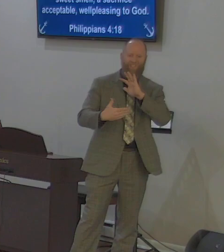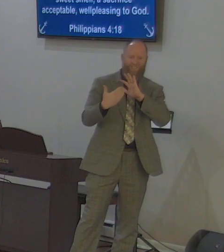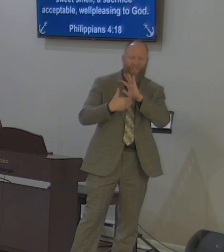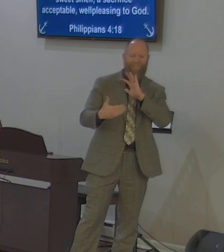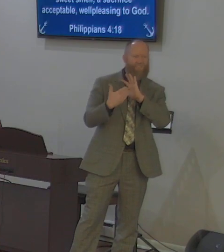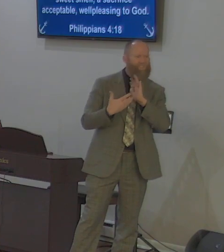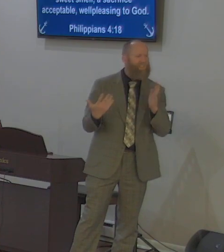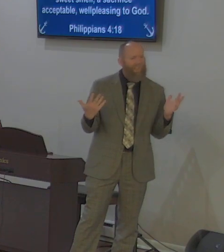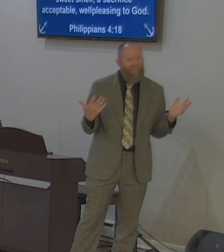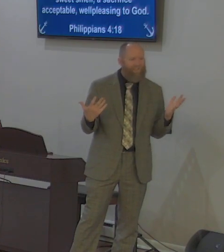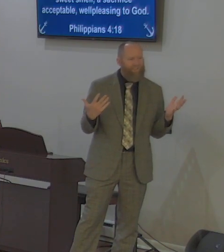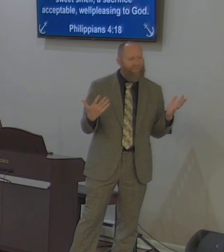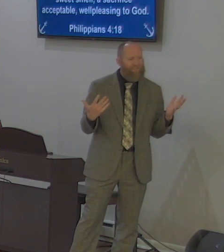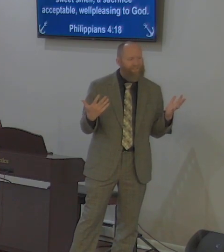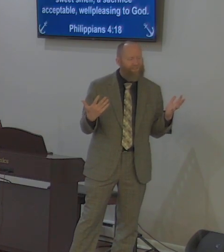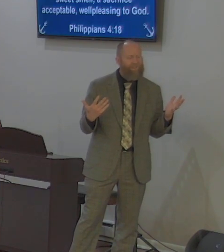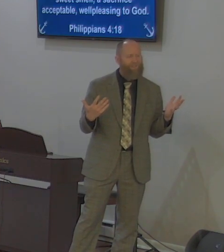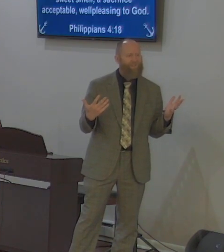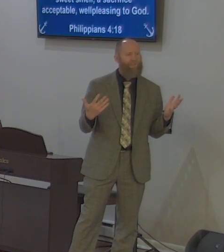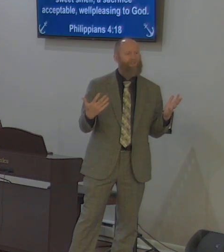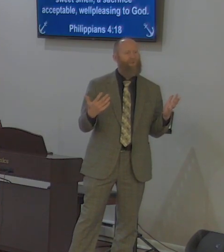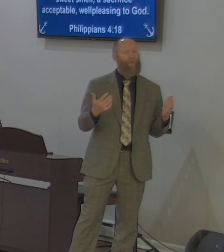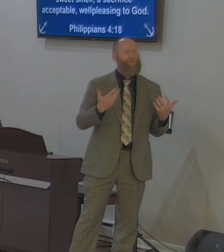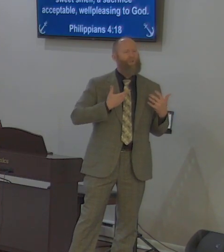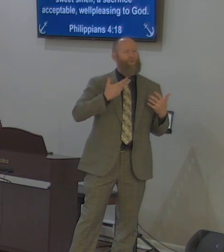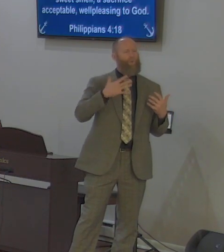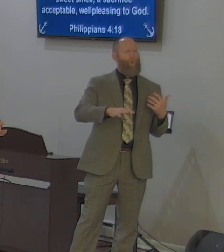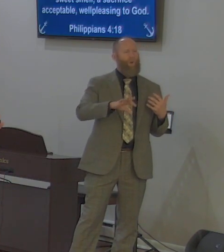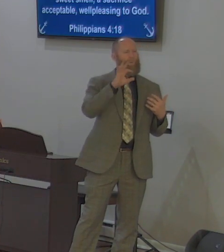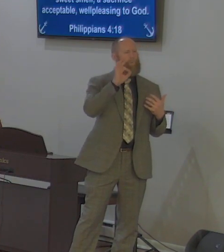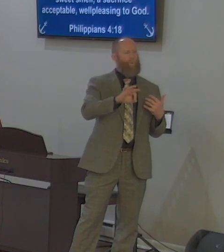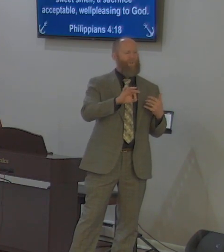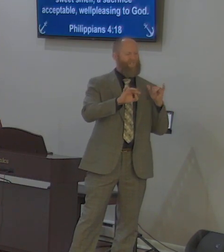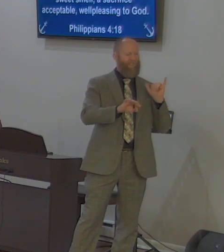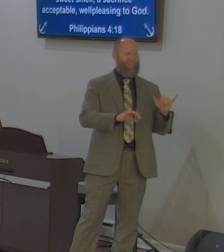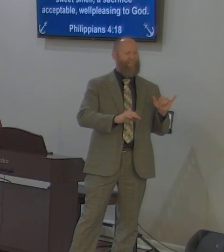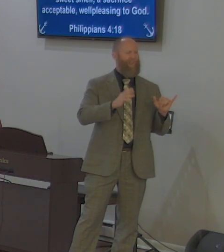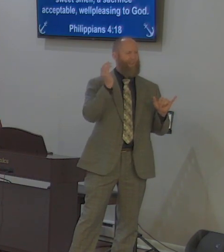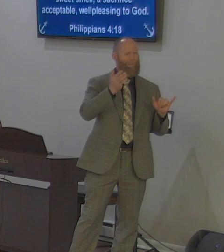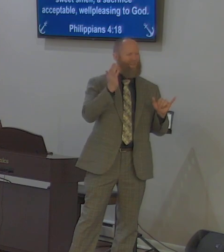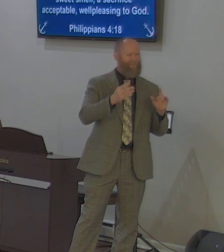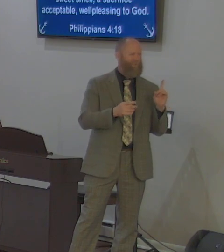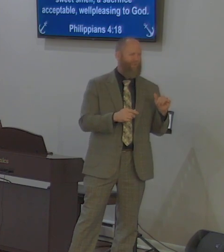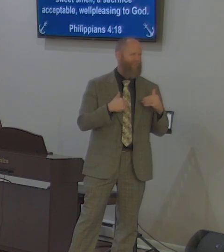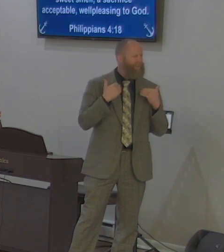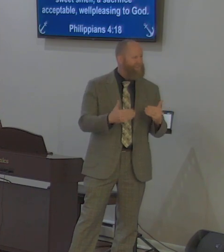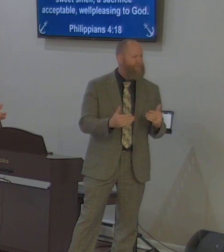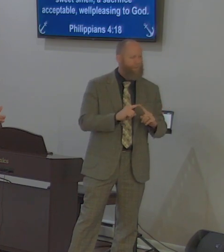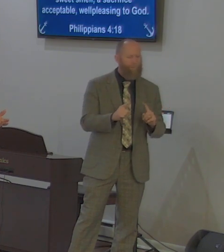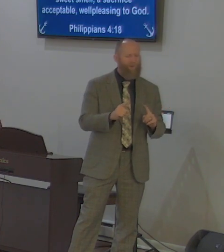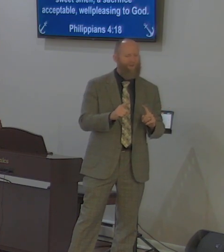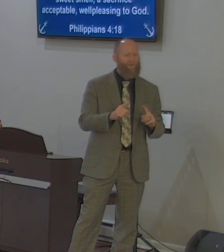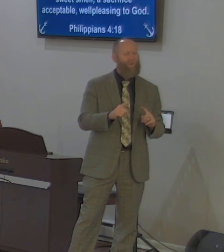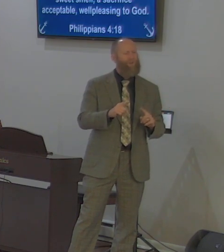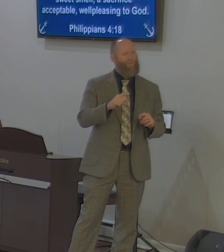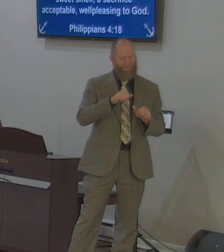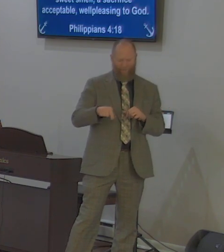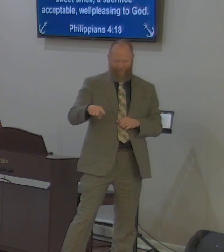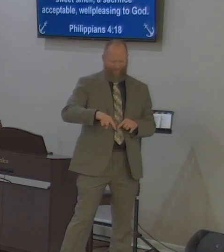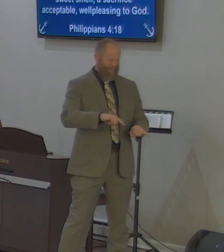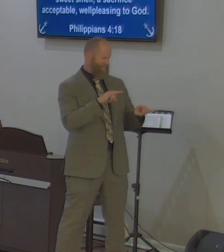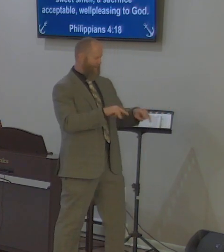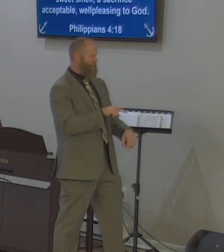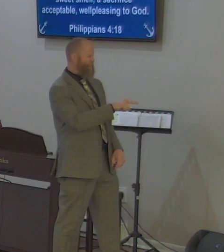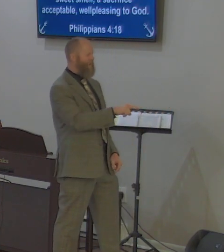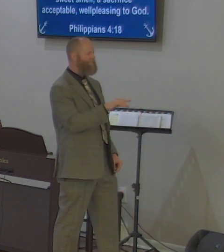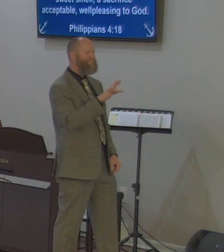but we'll change our message if we do. But they say this, like, what will these feeble Jews? So just imagine you're sitting there working on